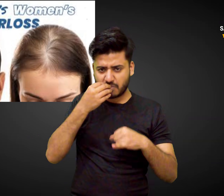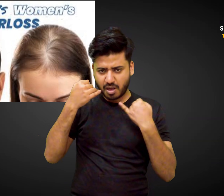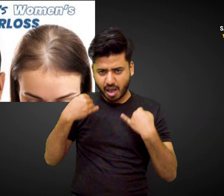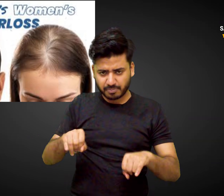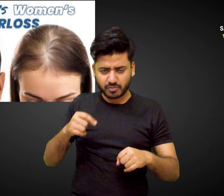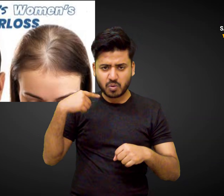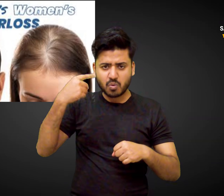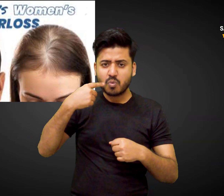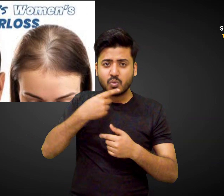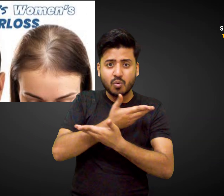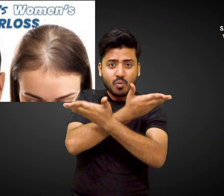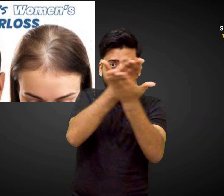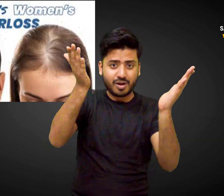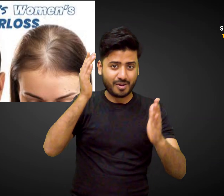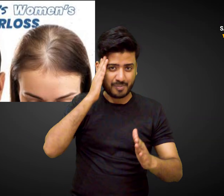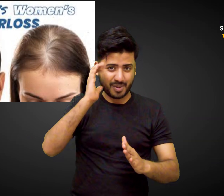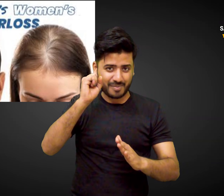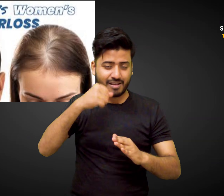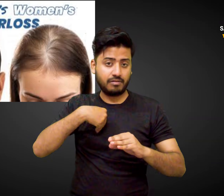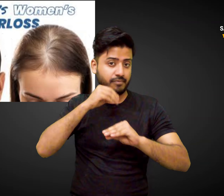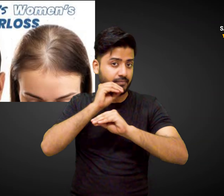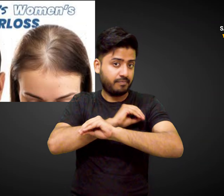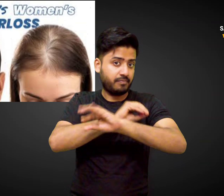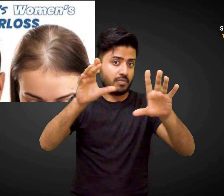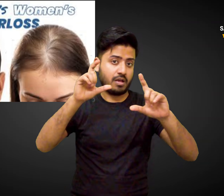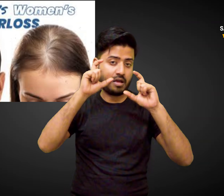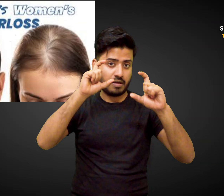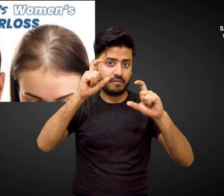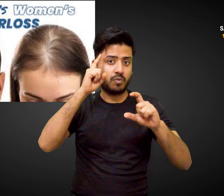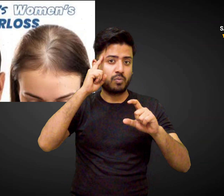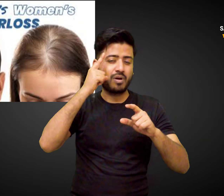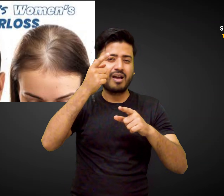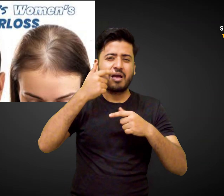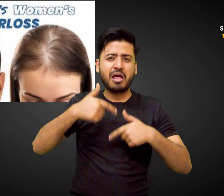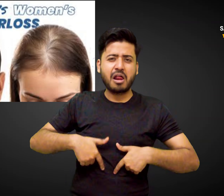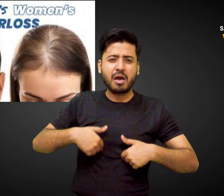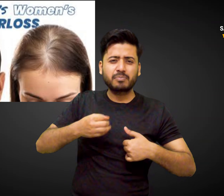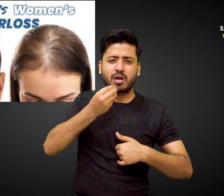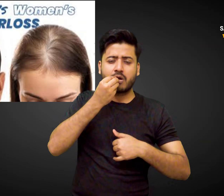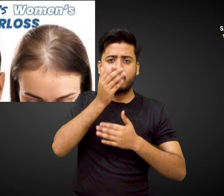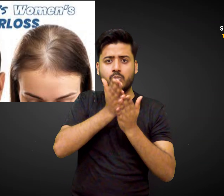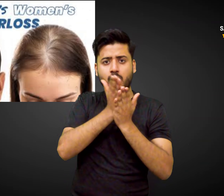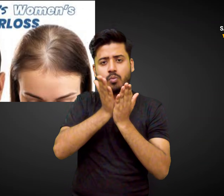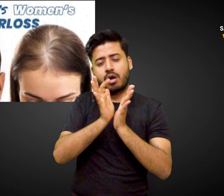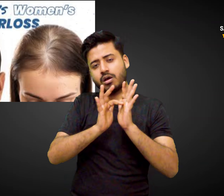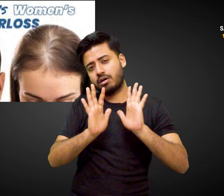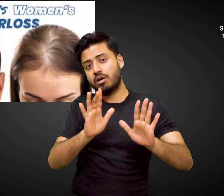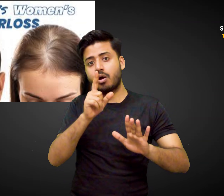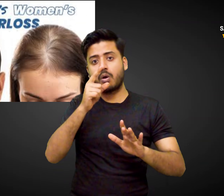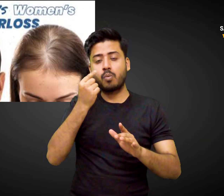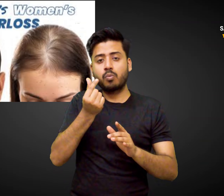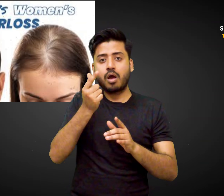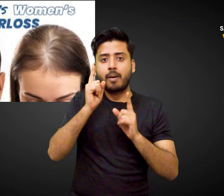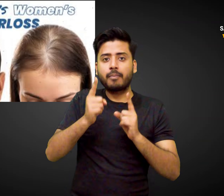seborrheic dermatitis. Folliculitis. Sweat and friction can clog and inflame hair follicles, leading to